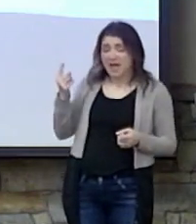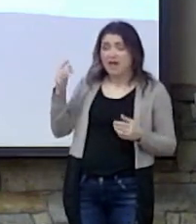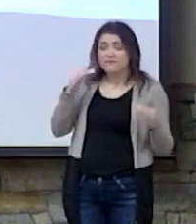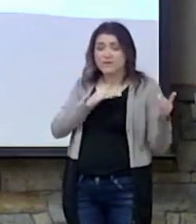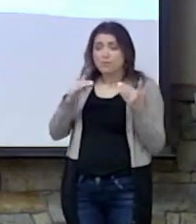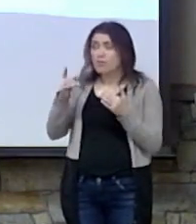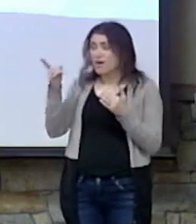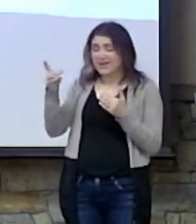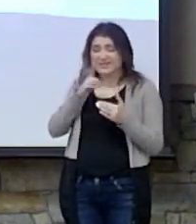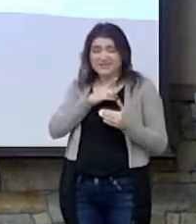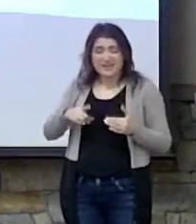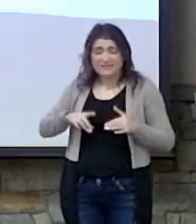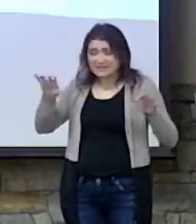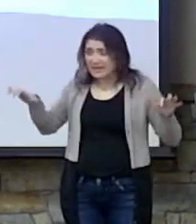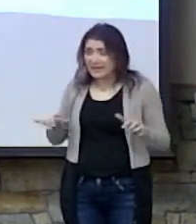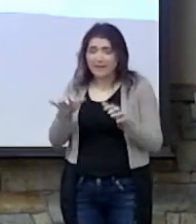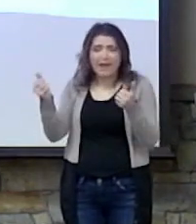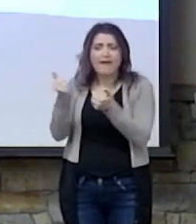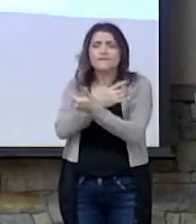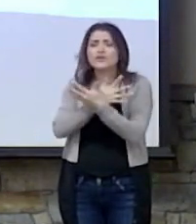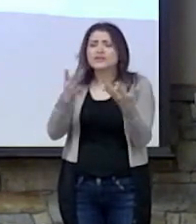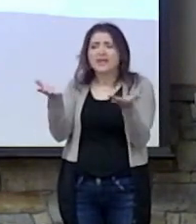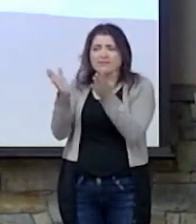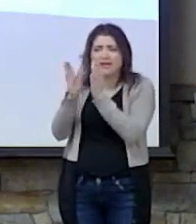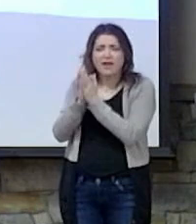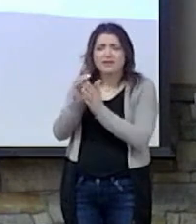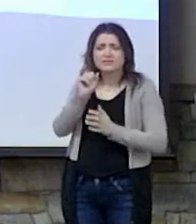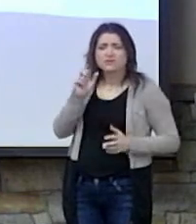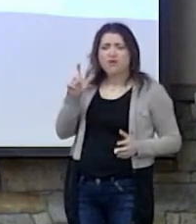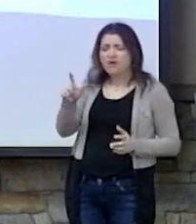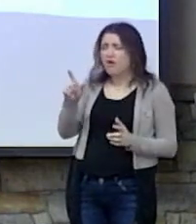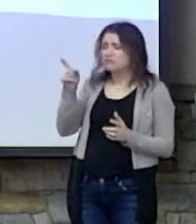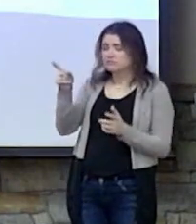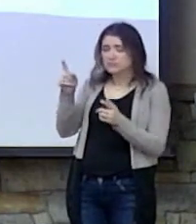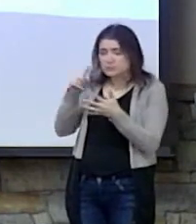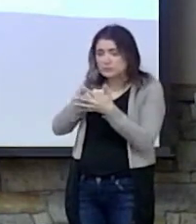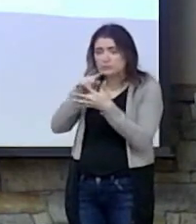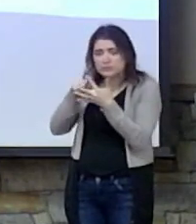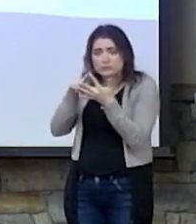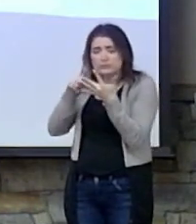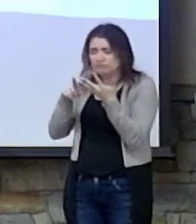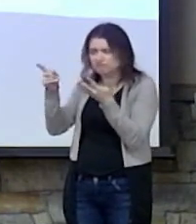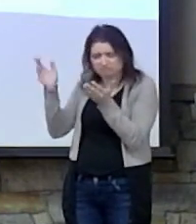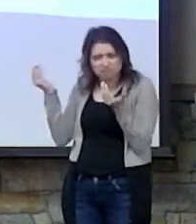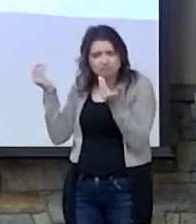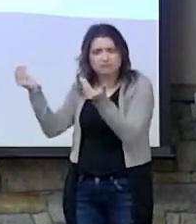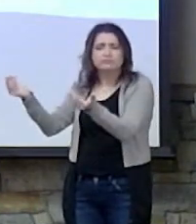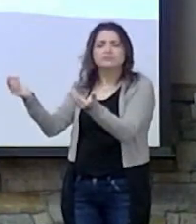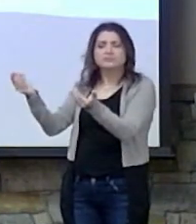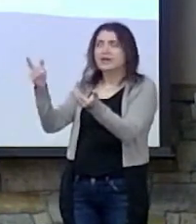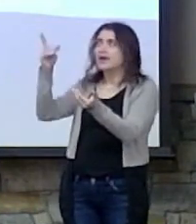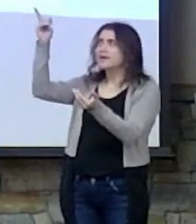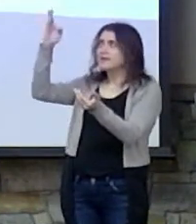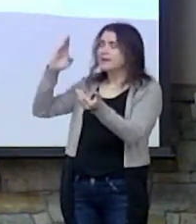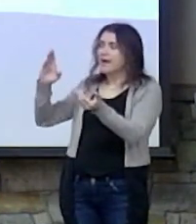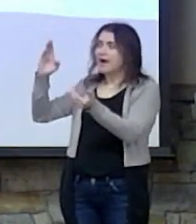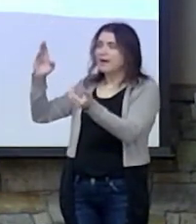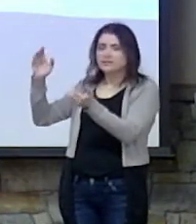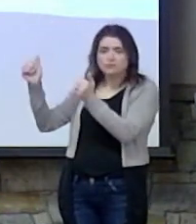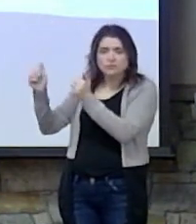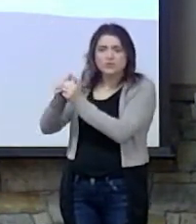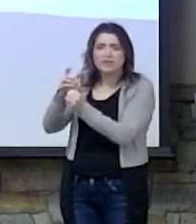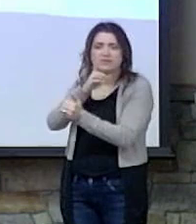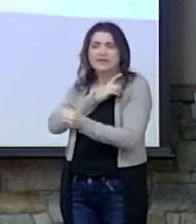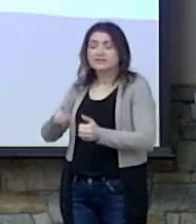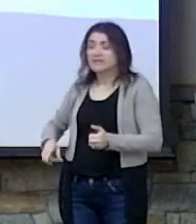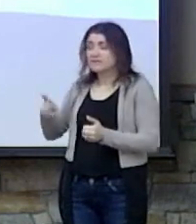that Saul has asked of him. God's been with him, and David has experienced success. But